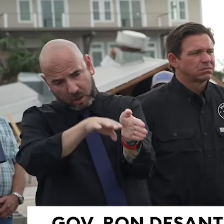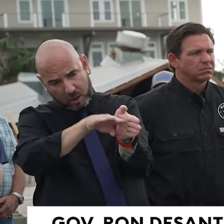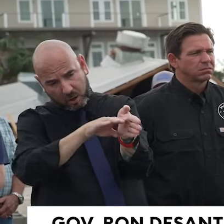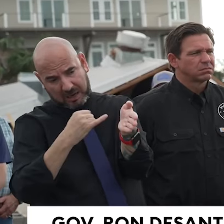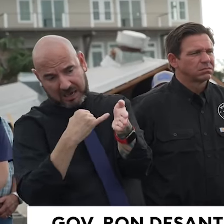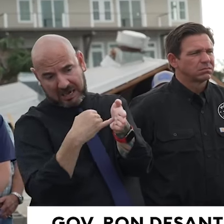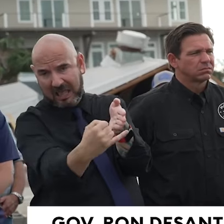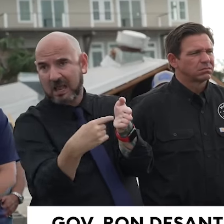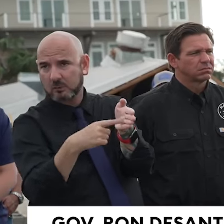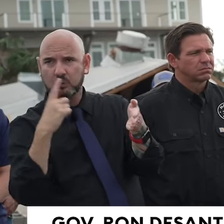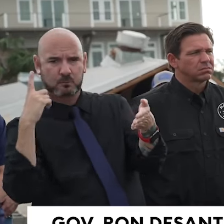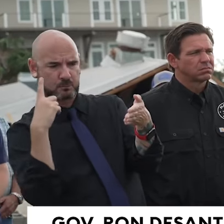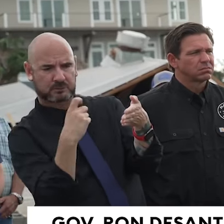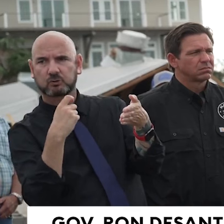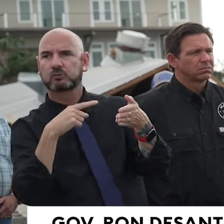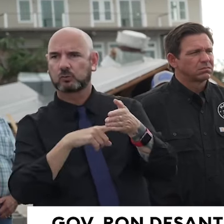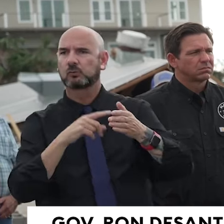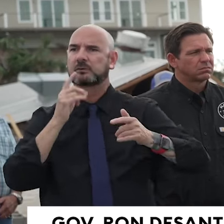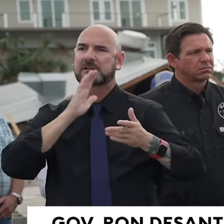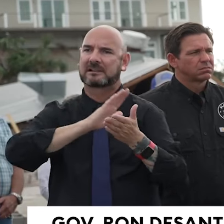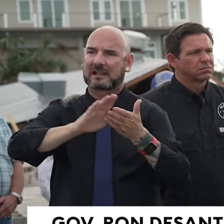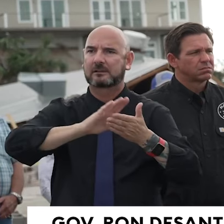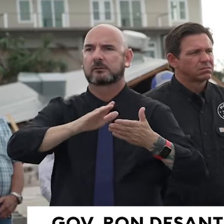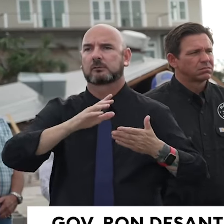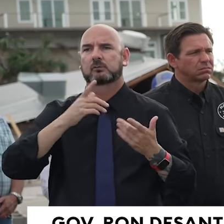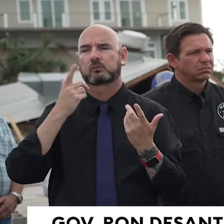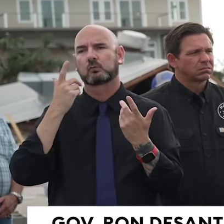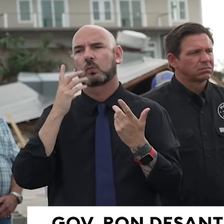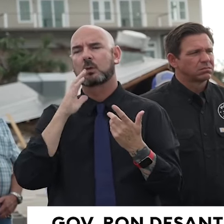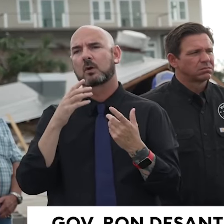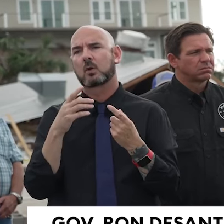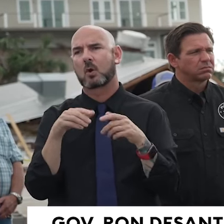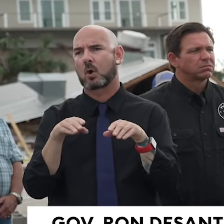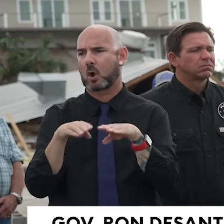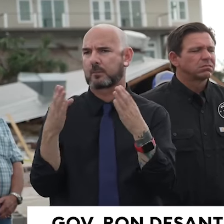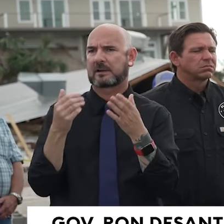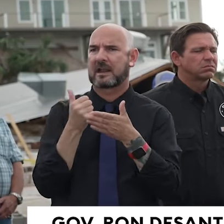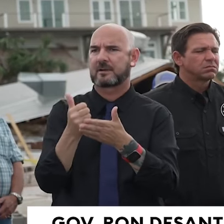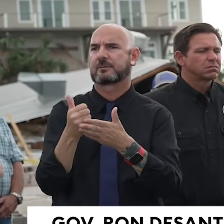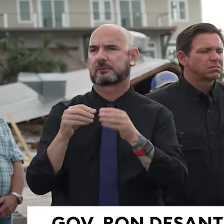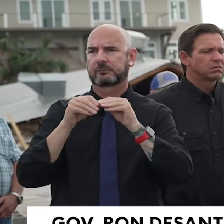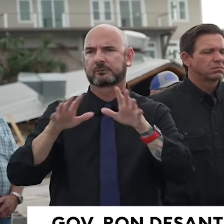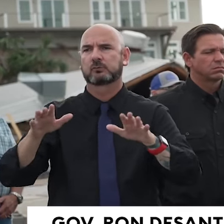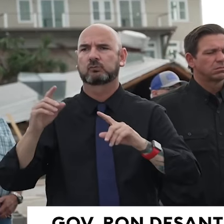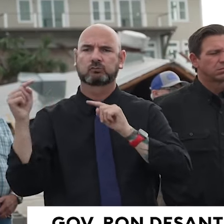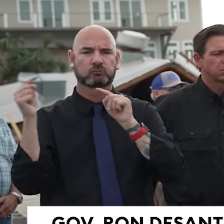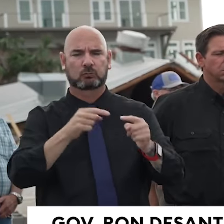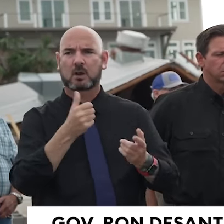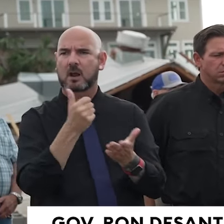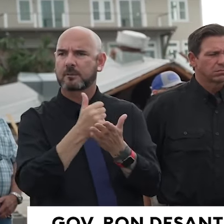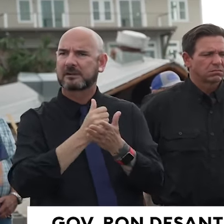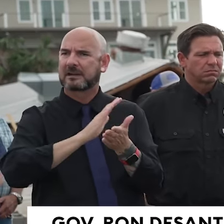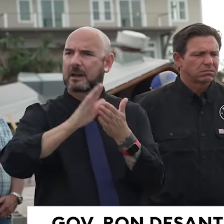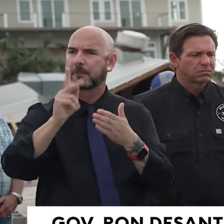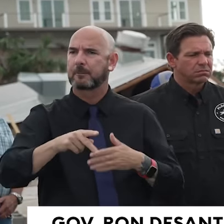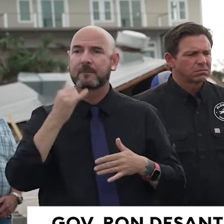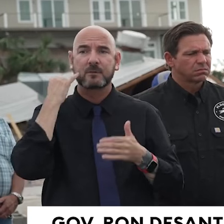our crisis cleanup line is open. They will help send people to your house to help you clean up. That phone number is